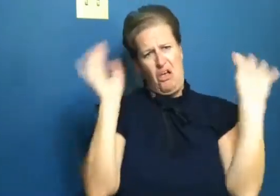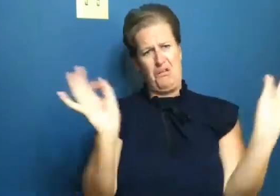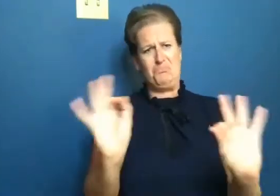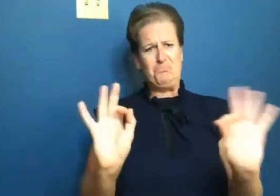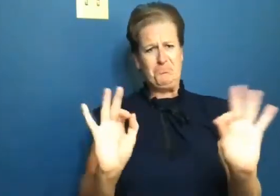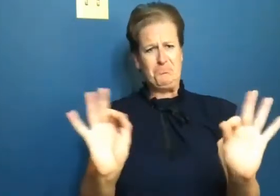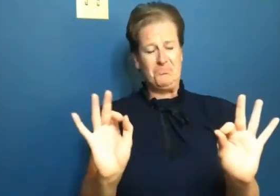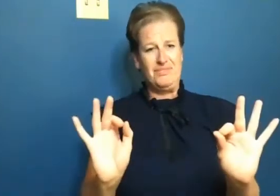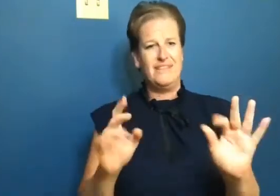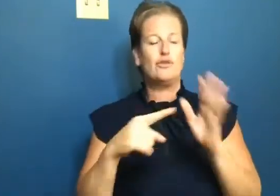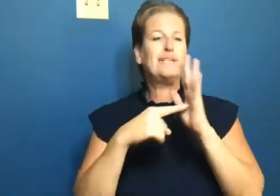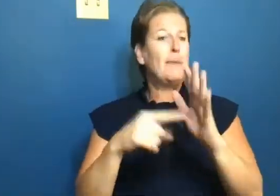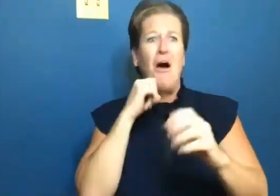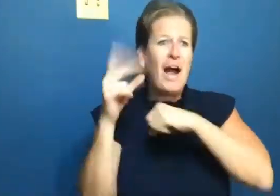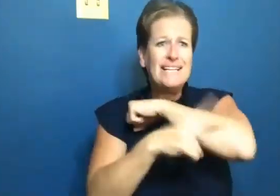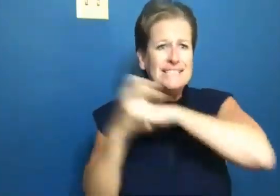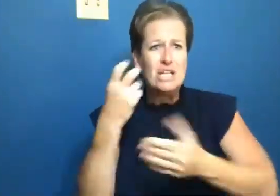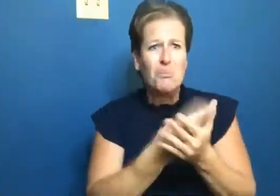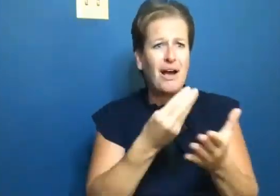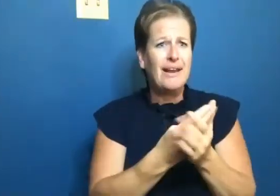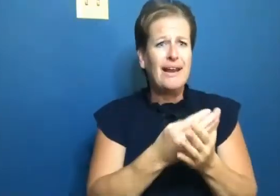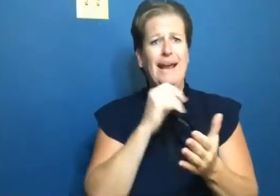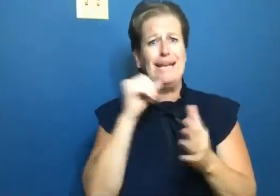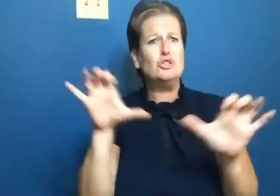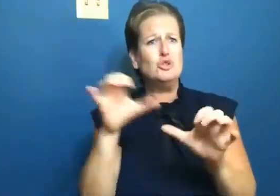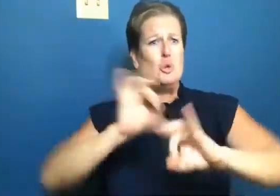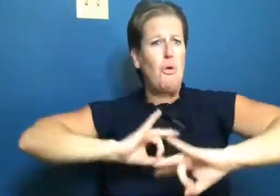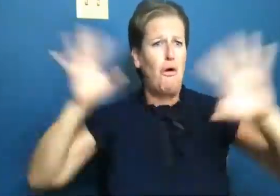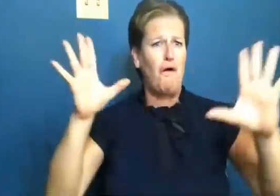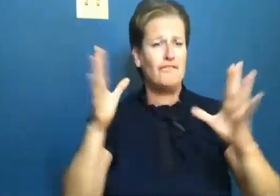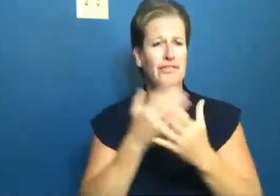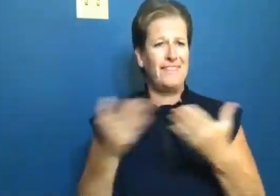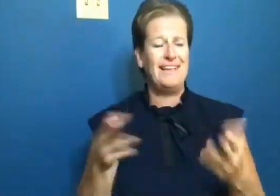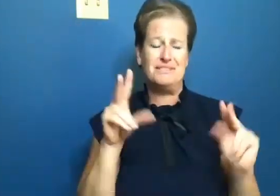stealing money or, you know, those kinds of things. And